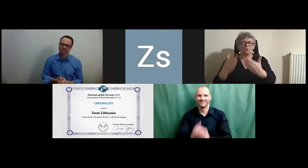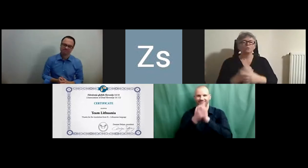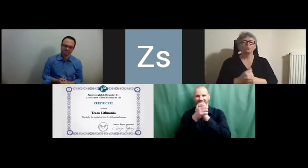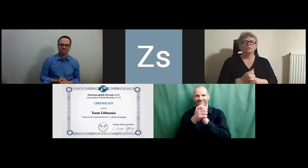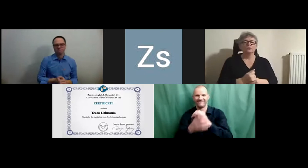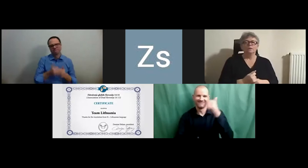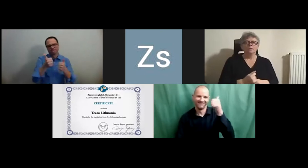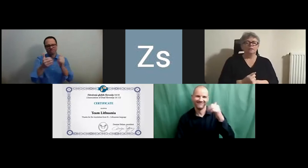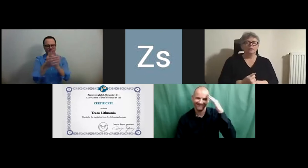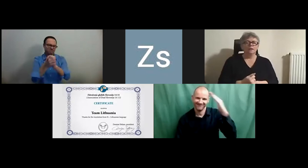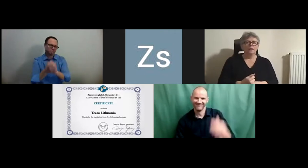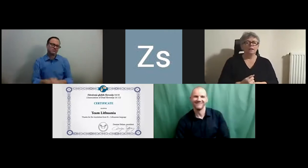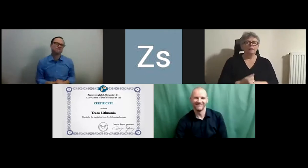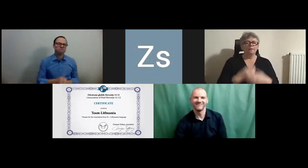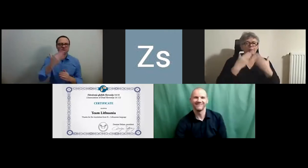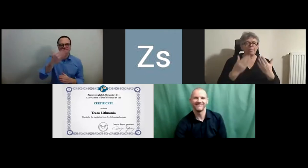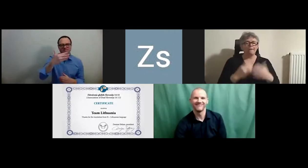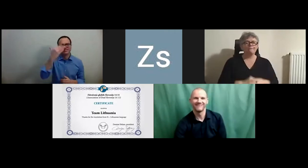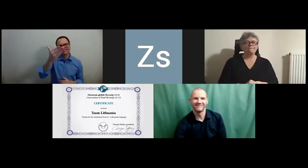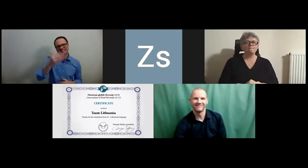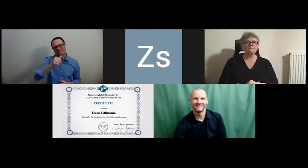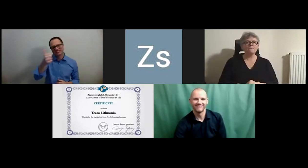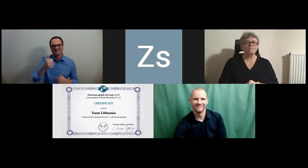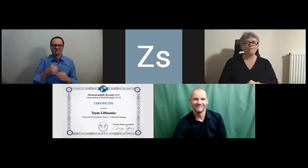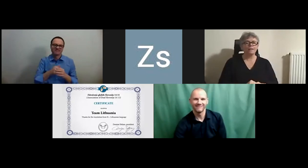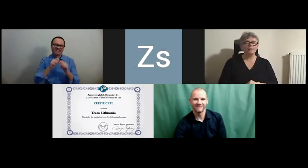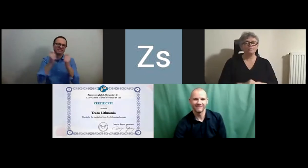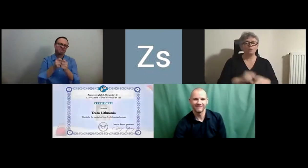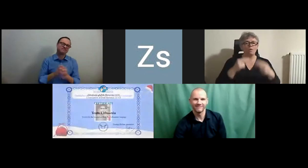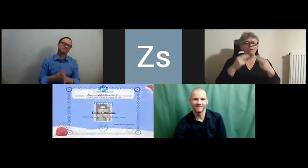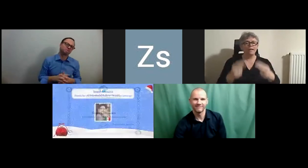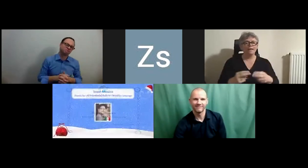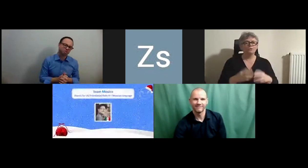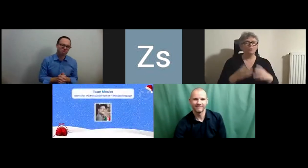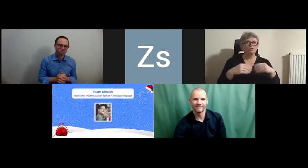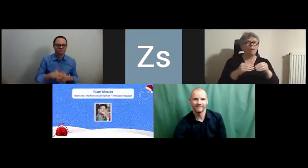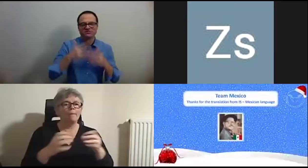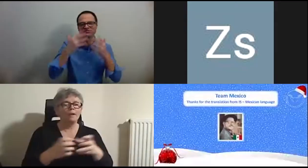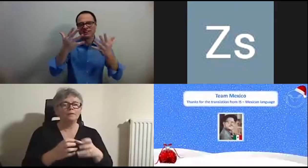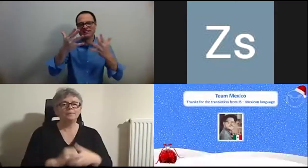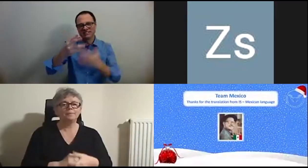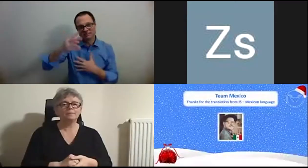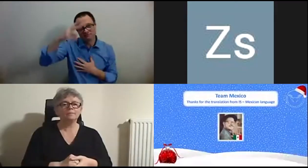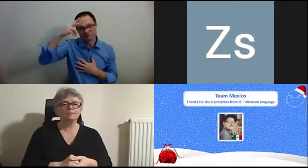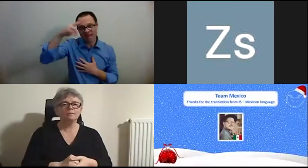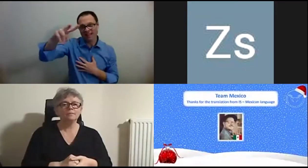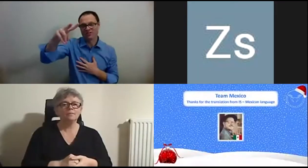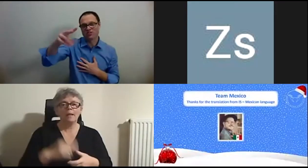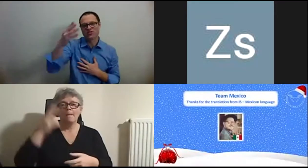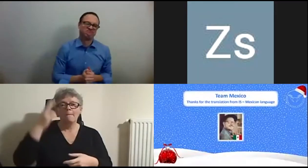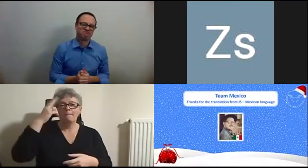we go back a long way. I want to thank you for your help in finding more interpreters from other countries. Thank